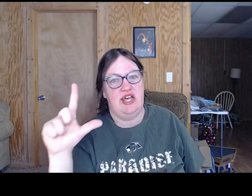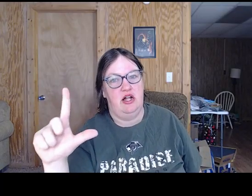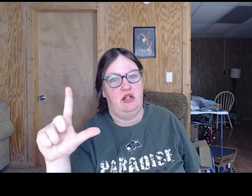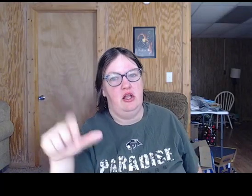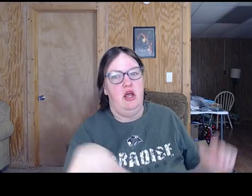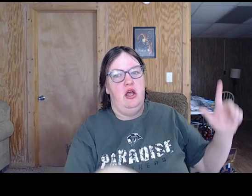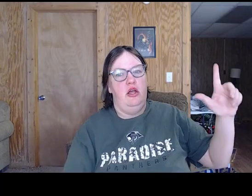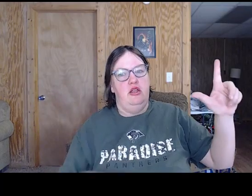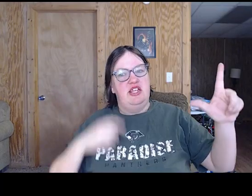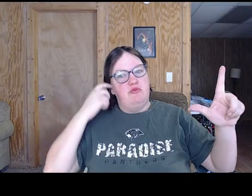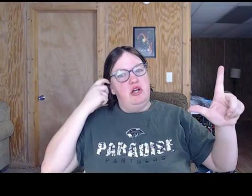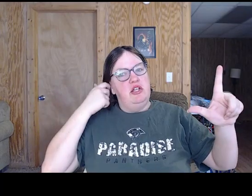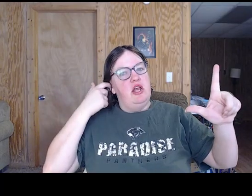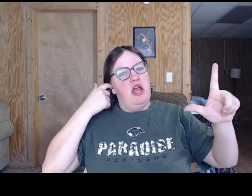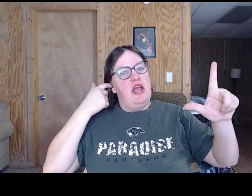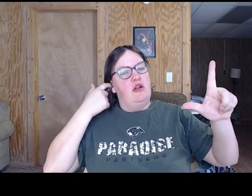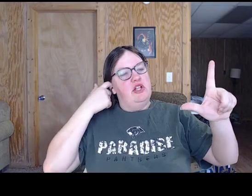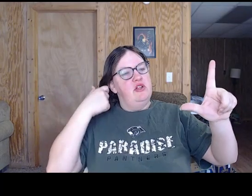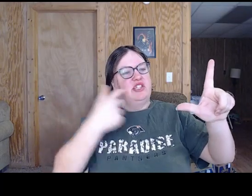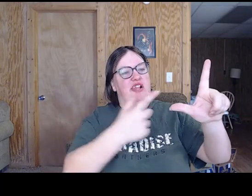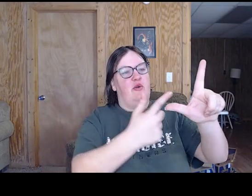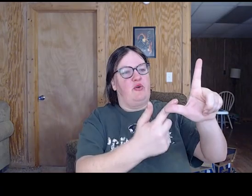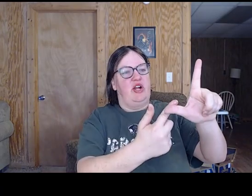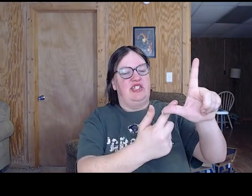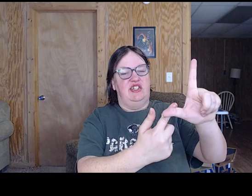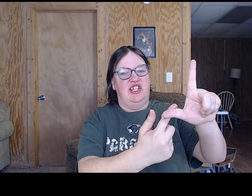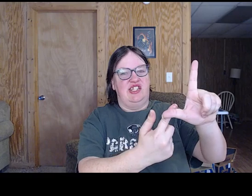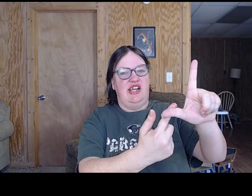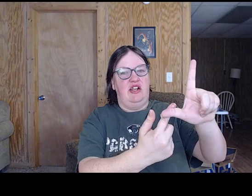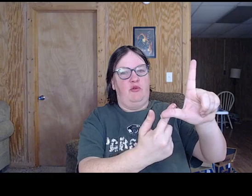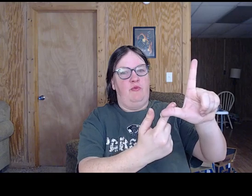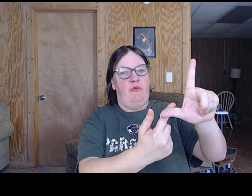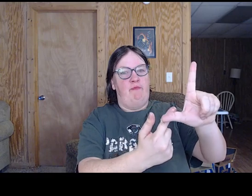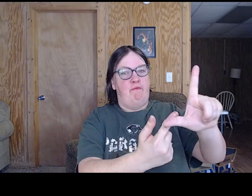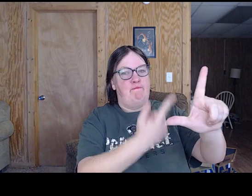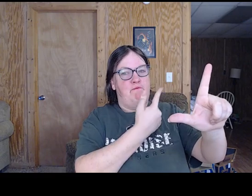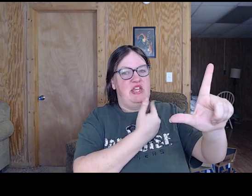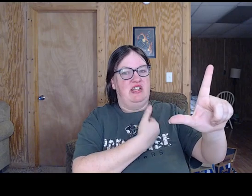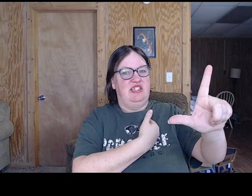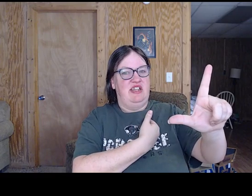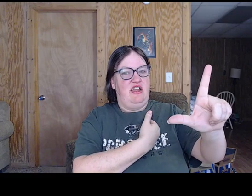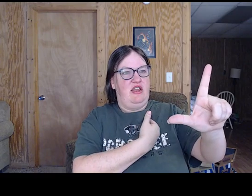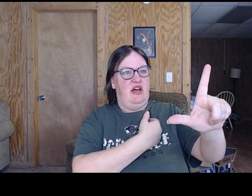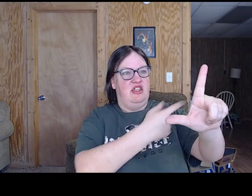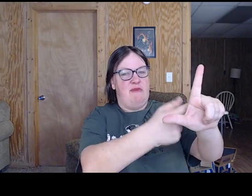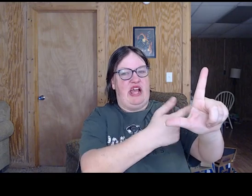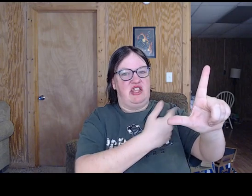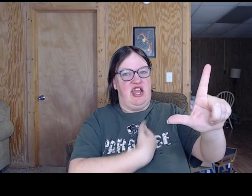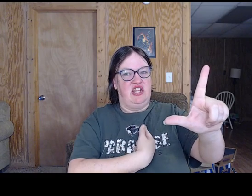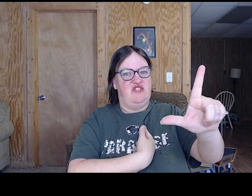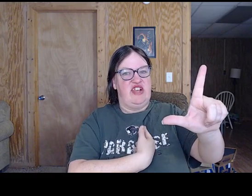L. This one, it only looks like the correct L to the signer because the back of the hand is facing